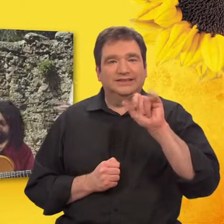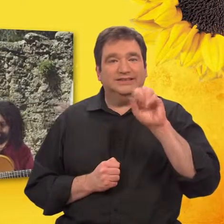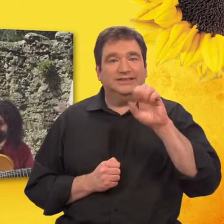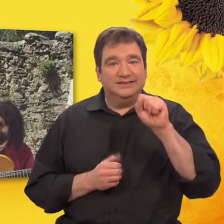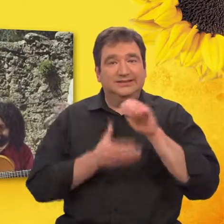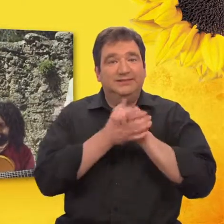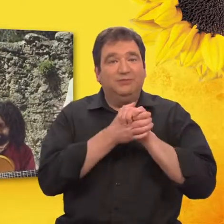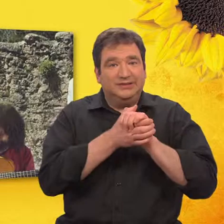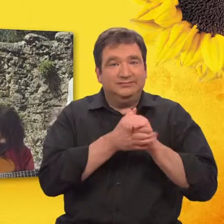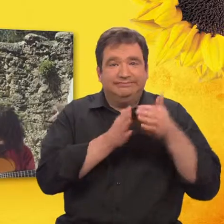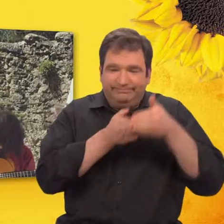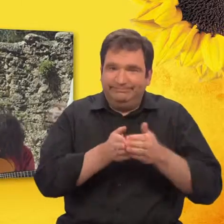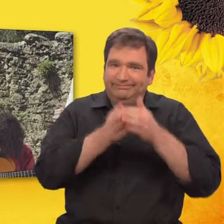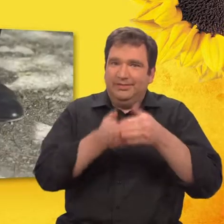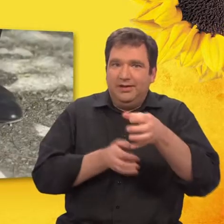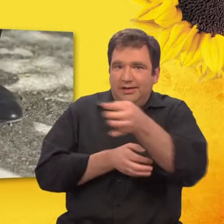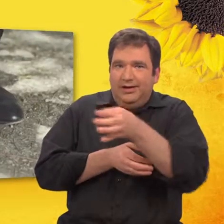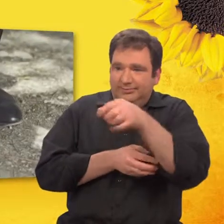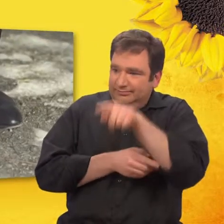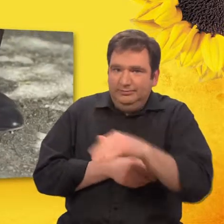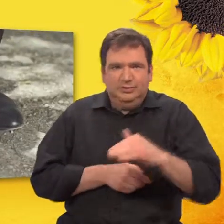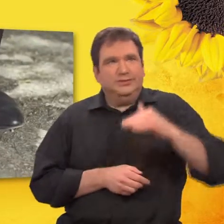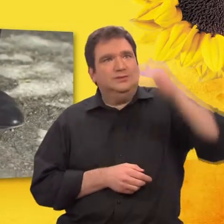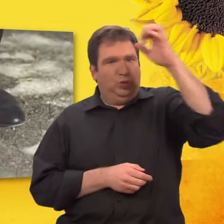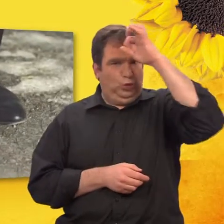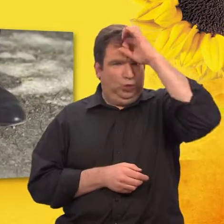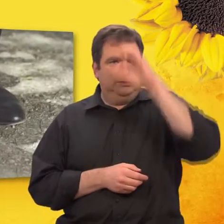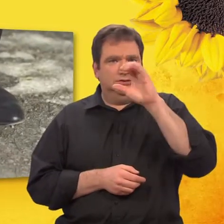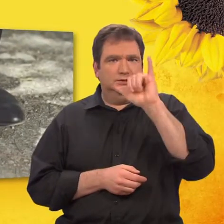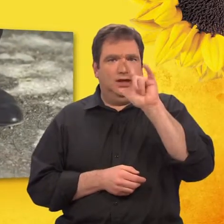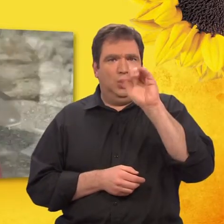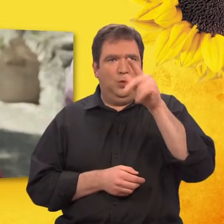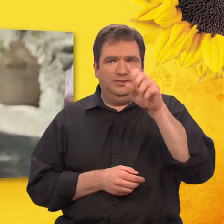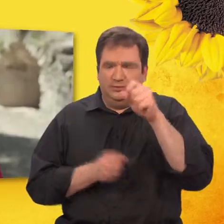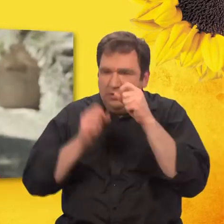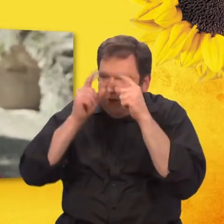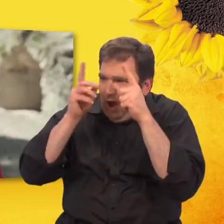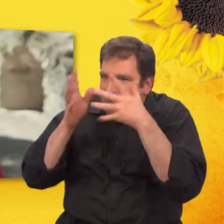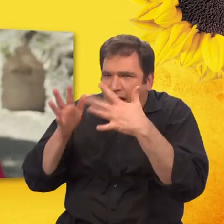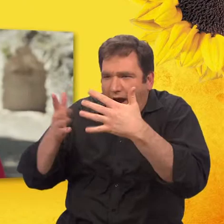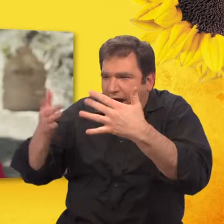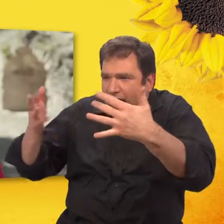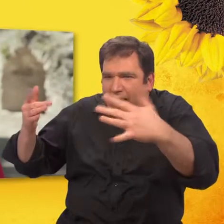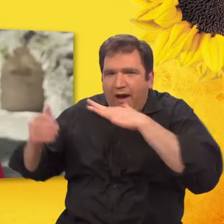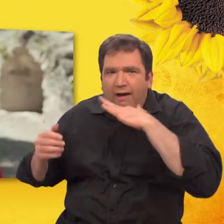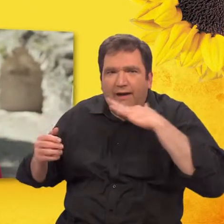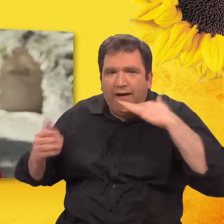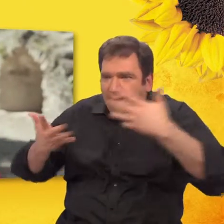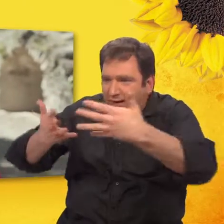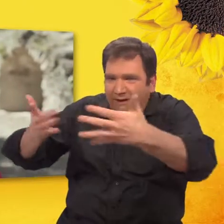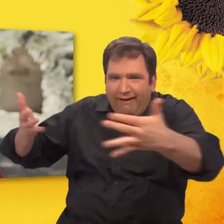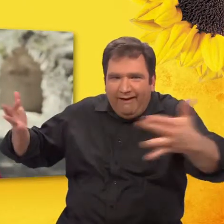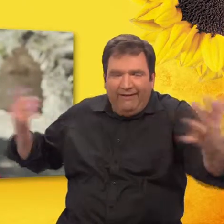When Ulysses and his sailors arrive at the island of the giant Cyclops, they are overwhelmed with such abundance.